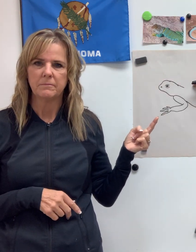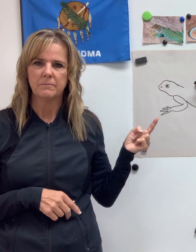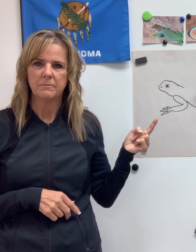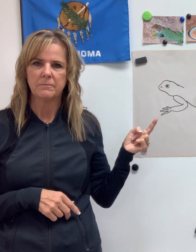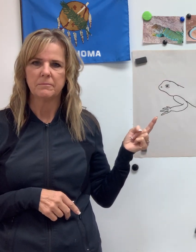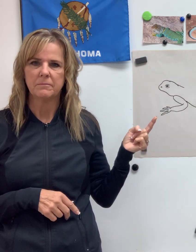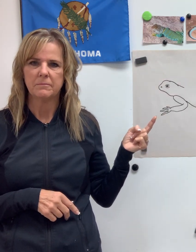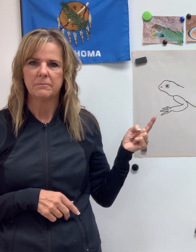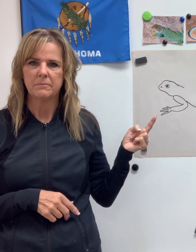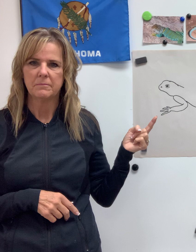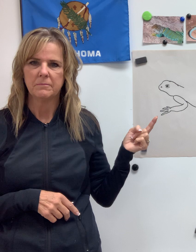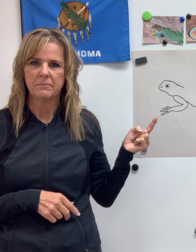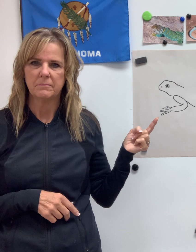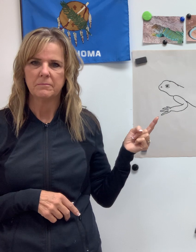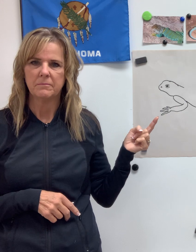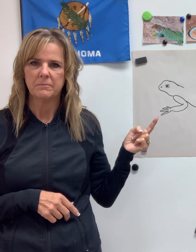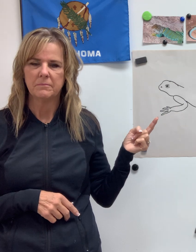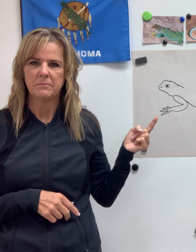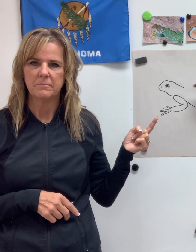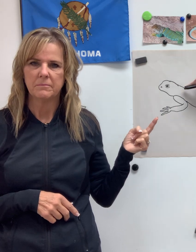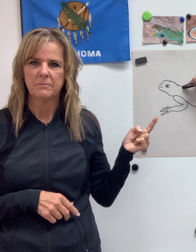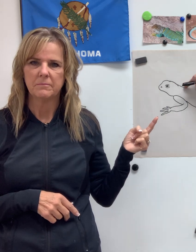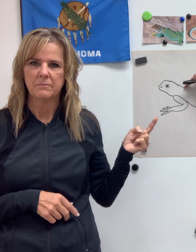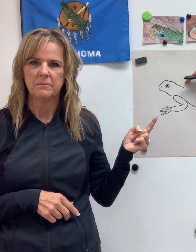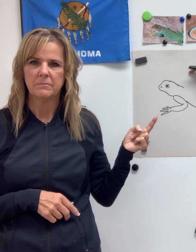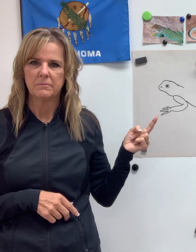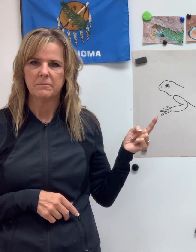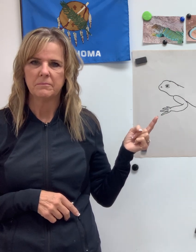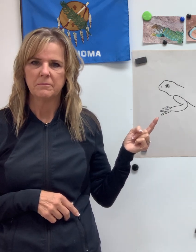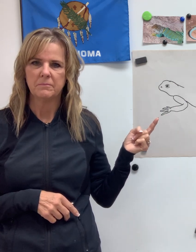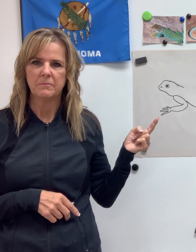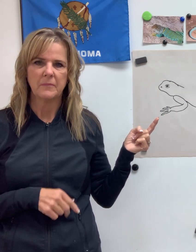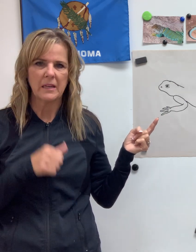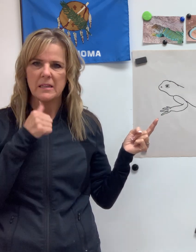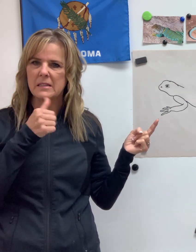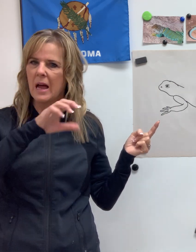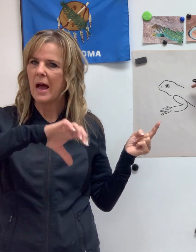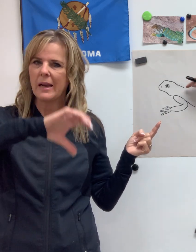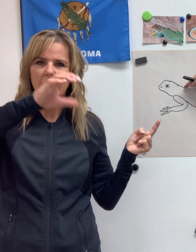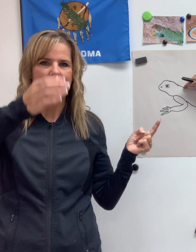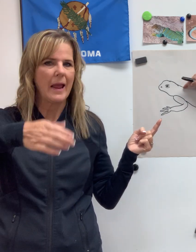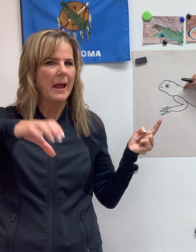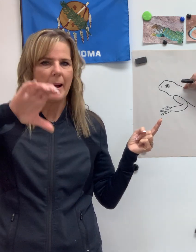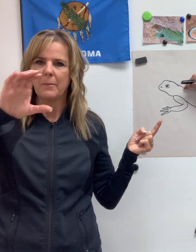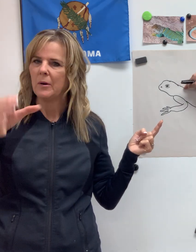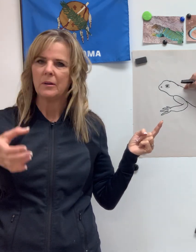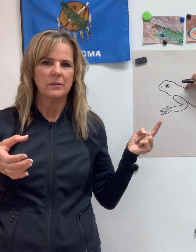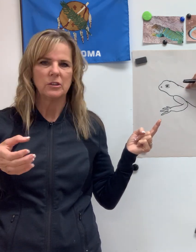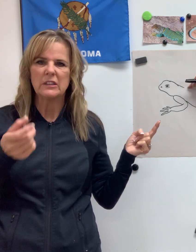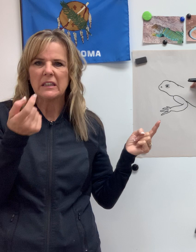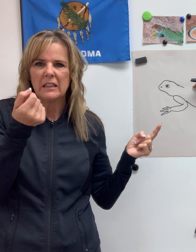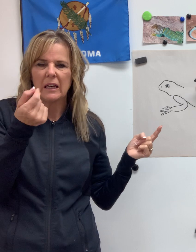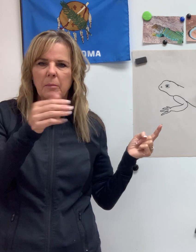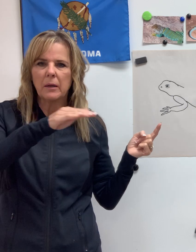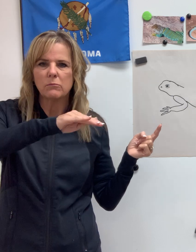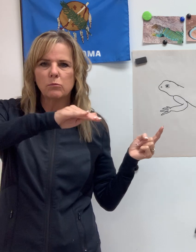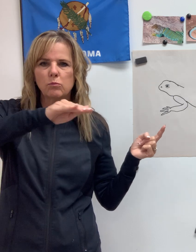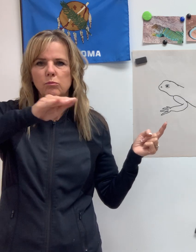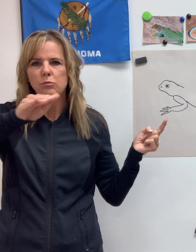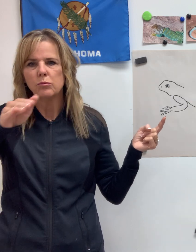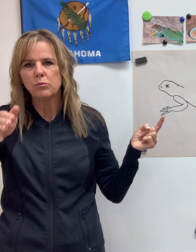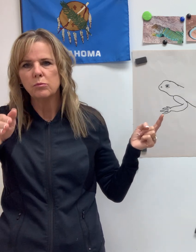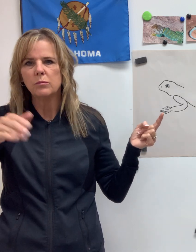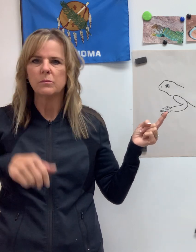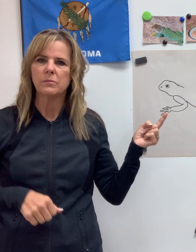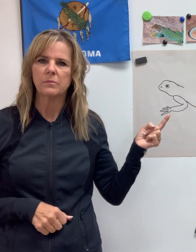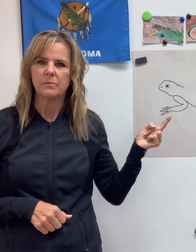and sort of trace how you want his back to be. He's not a camel. He doesn't have a big old bump on his back. Just barely a curve,